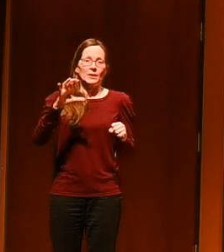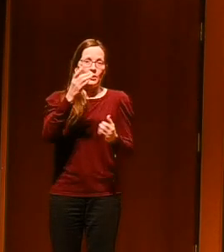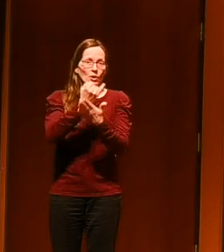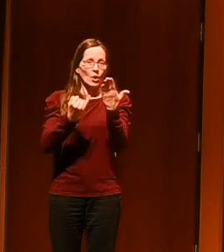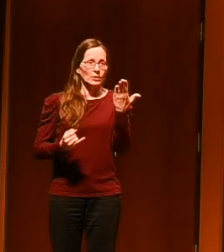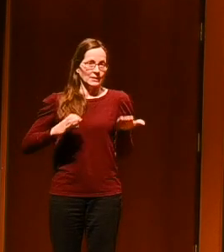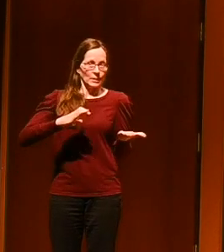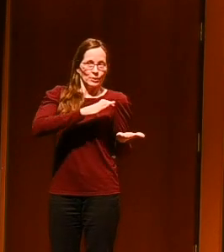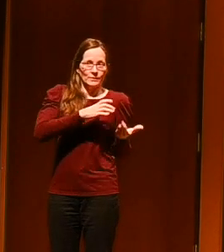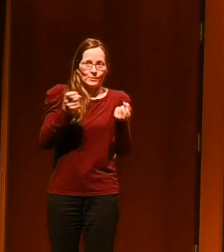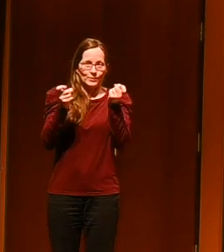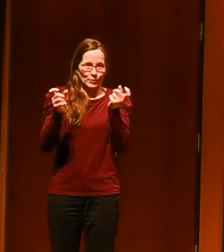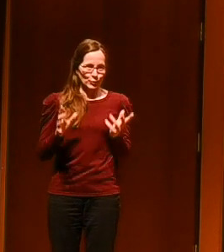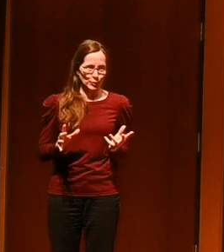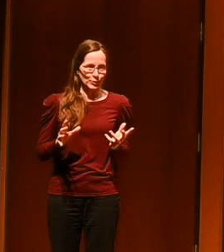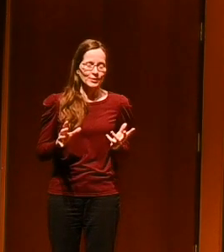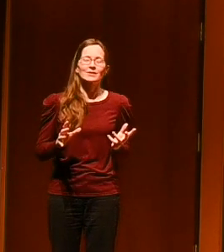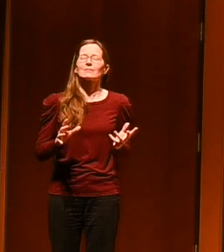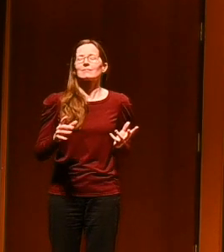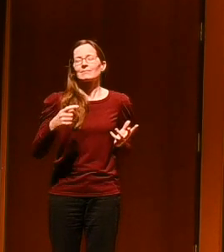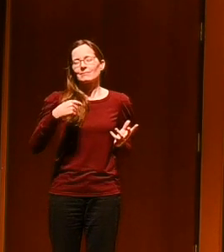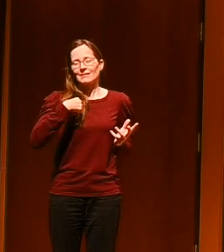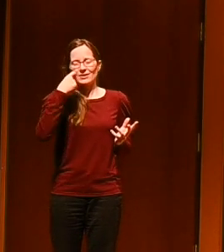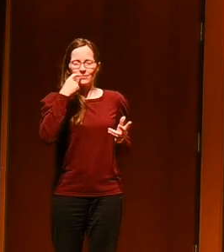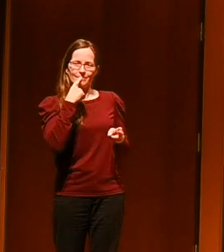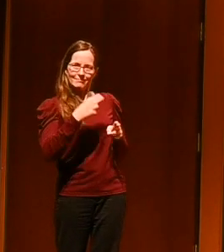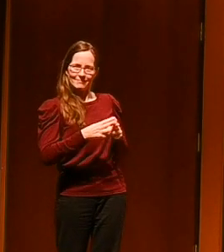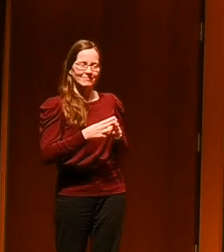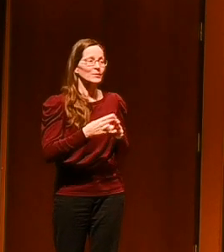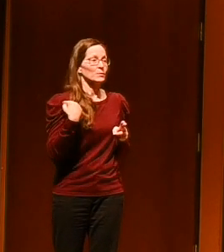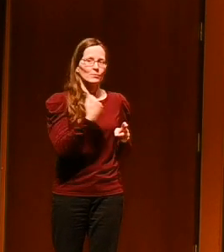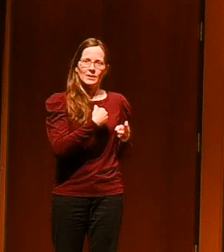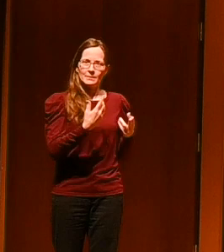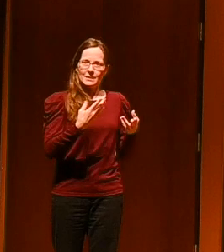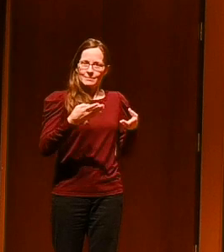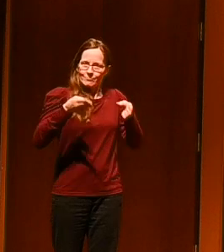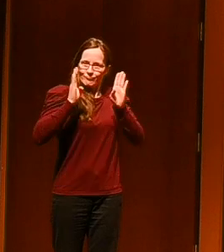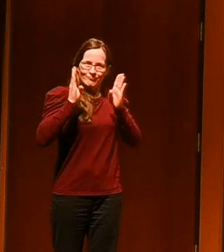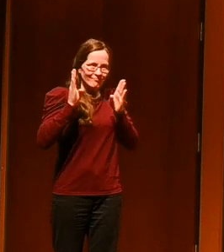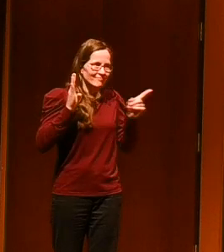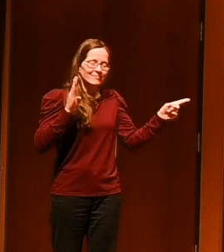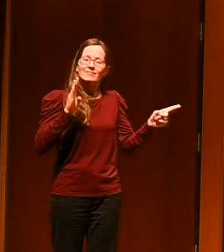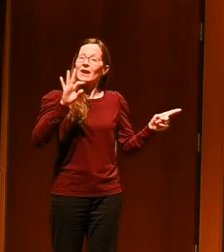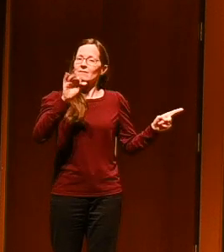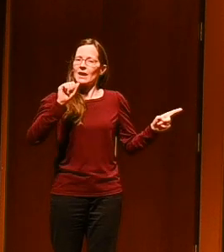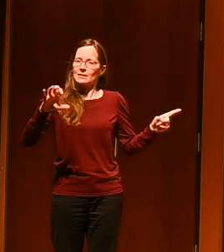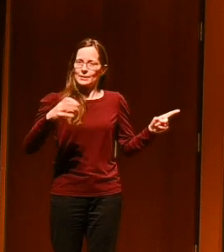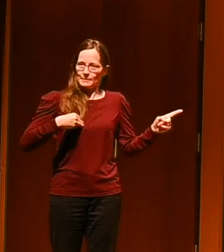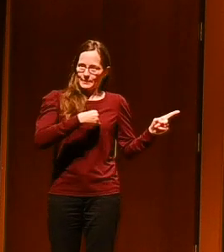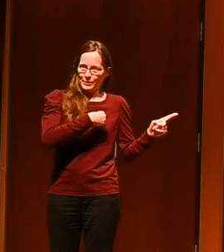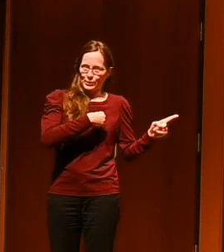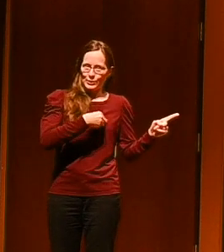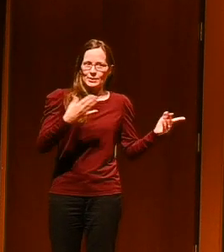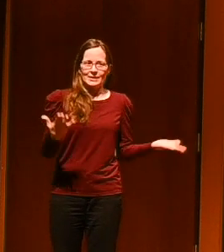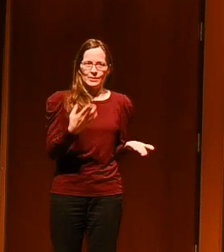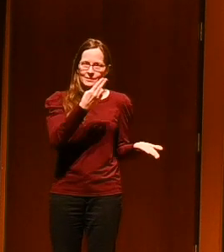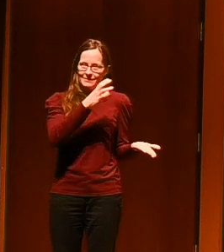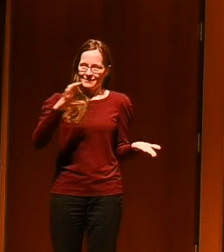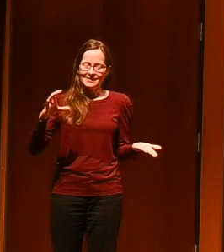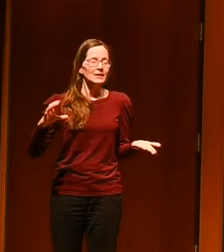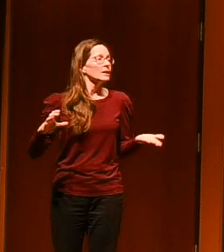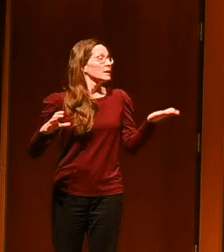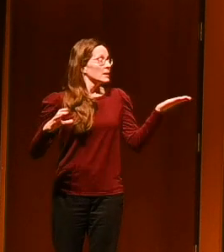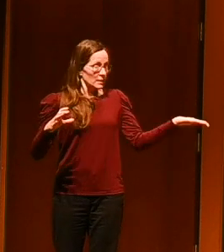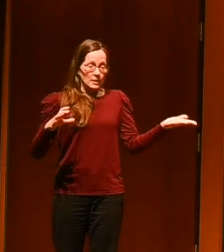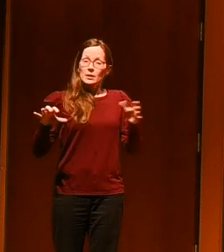like I said, we've been listening to the wonderful sounds of Howard County College faculty member Alan Blackman. Alan is a pianist and composer who has been performing